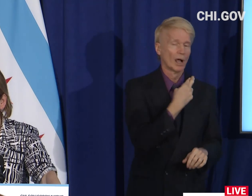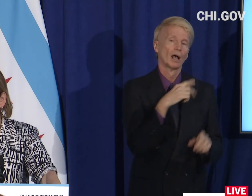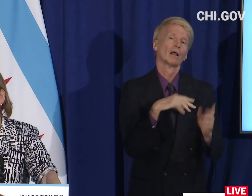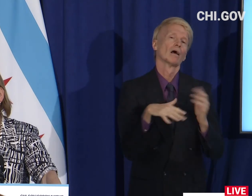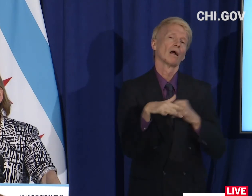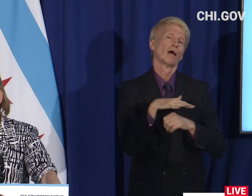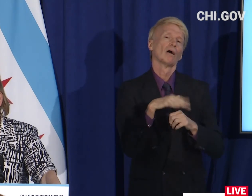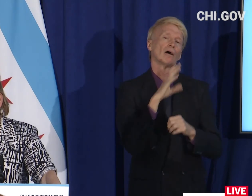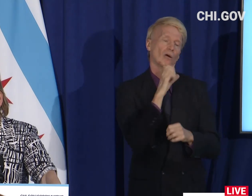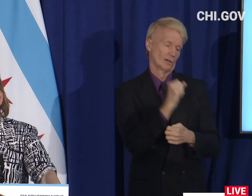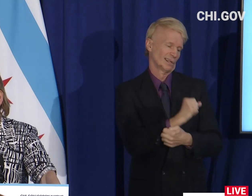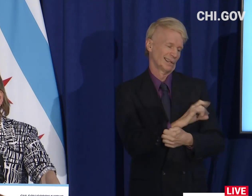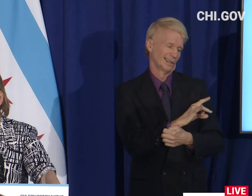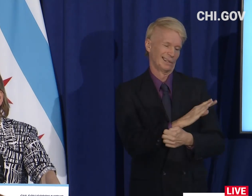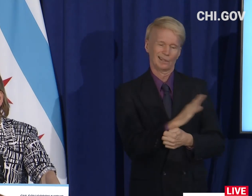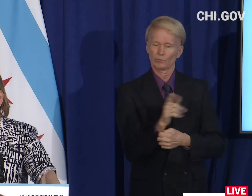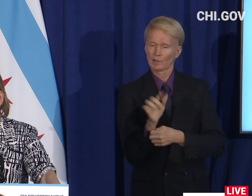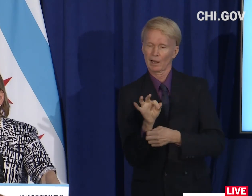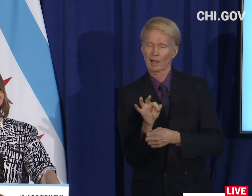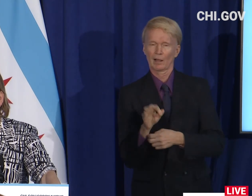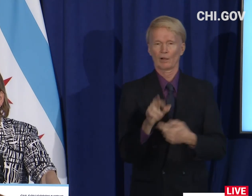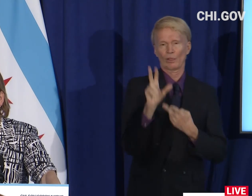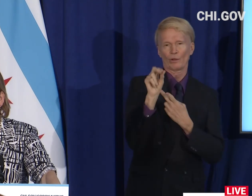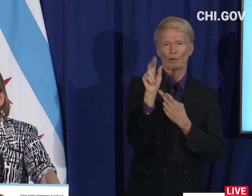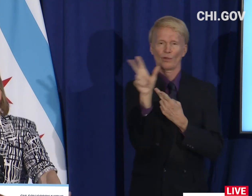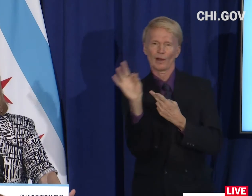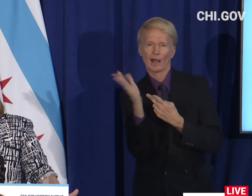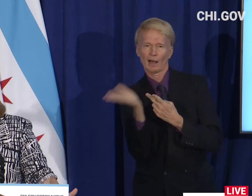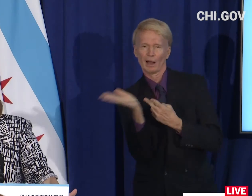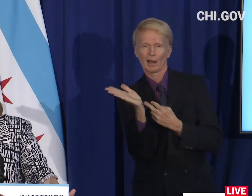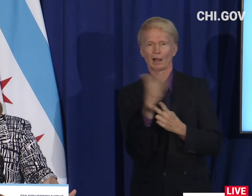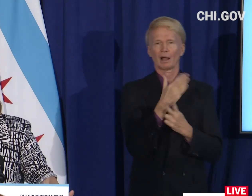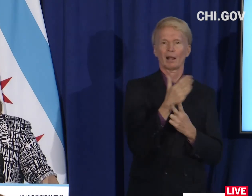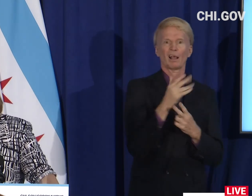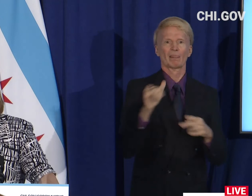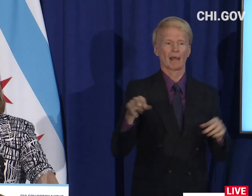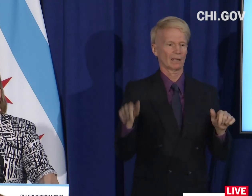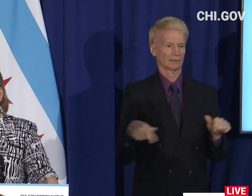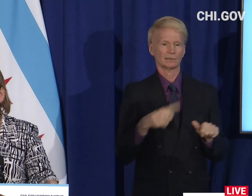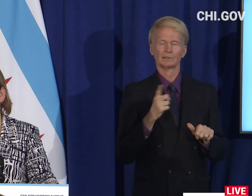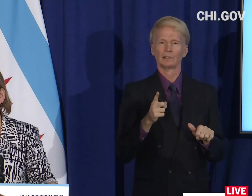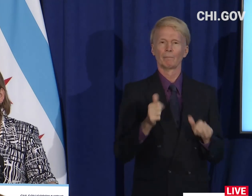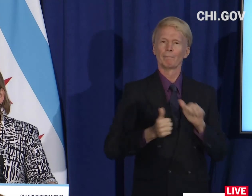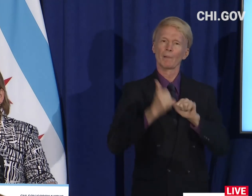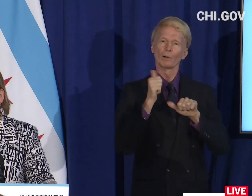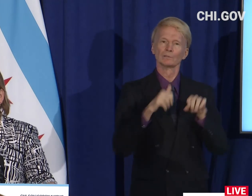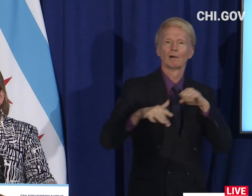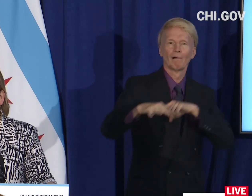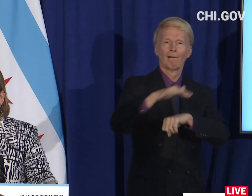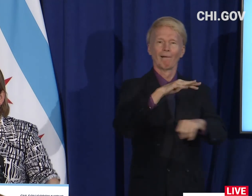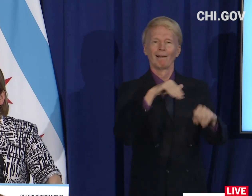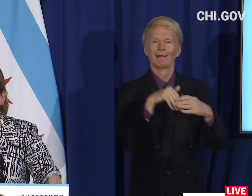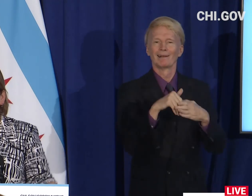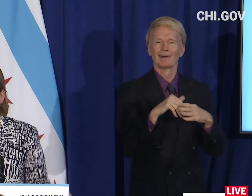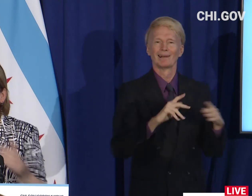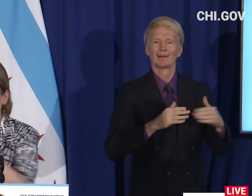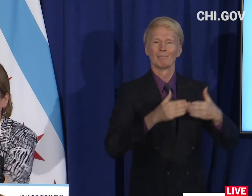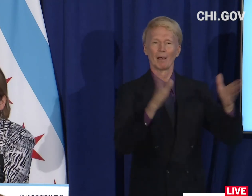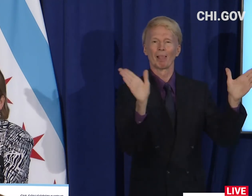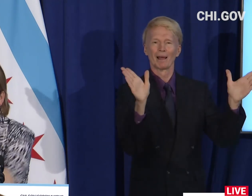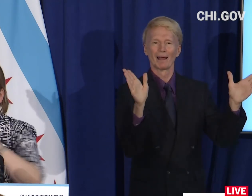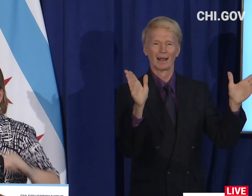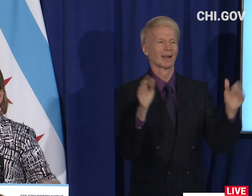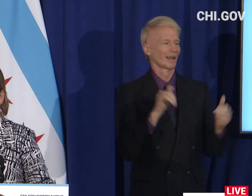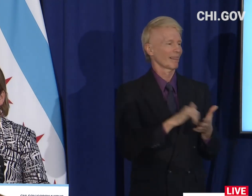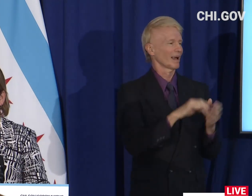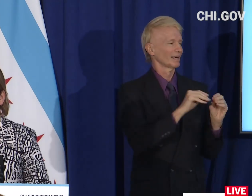our 18 to 29 and our 30 to 39-year-olds, being the main public spaces where they are spending time. And so I wish I could give